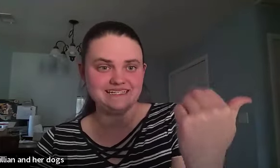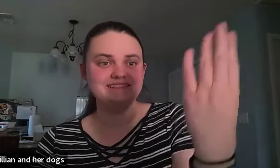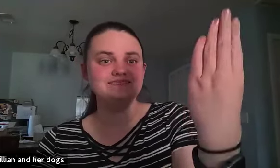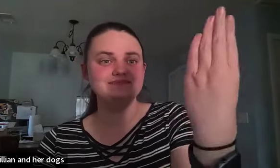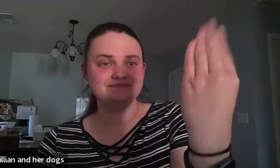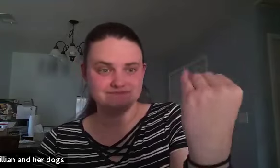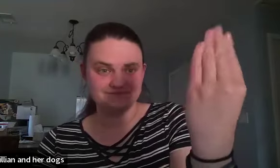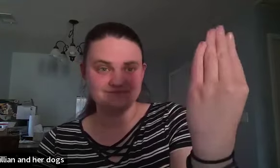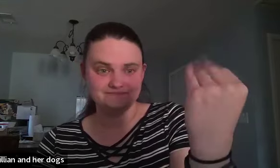14.